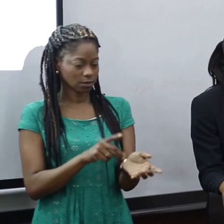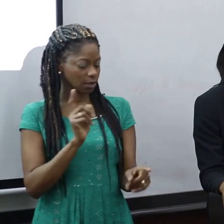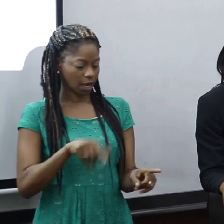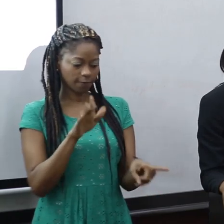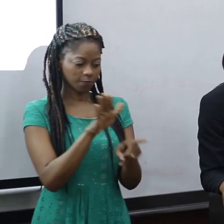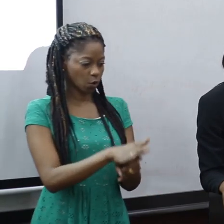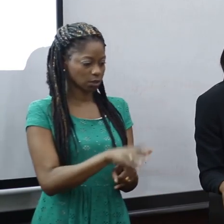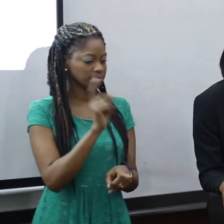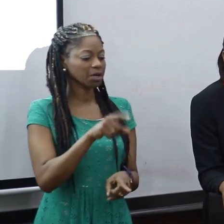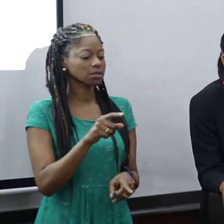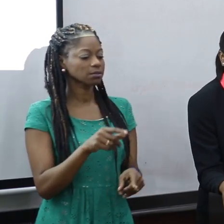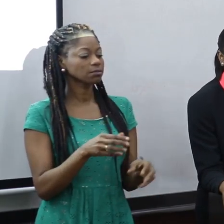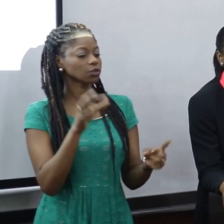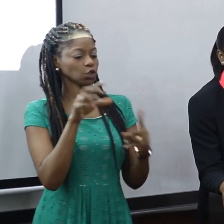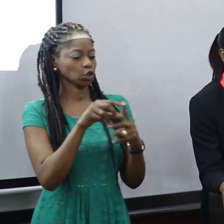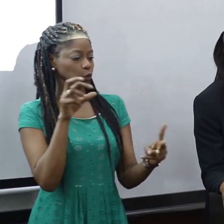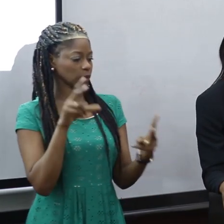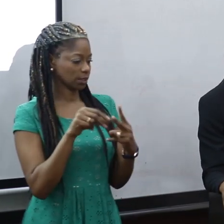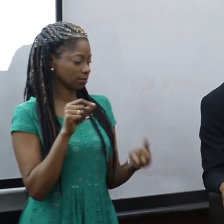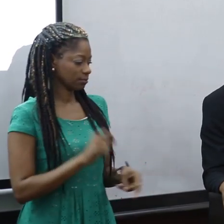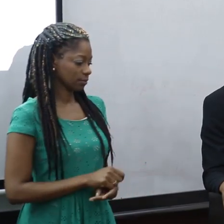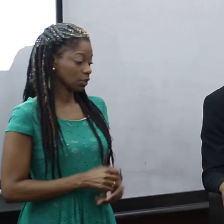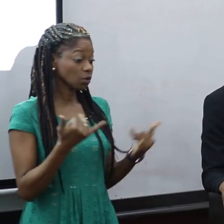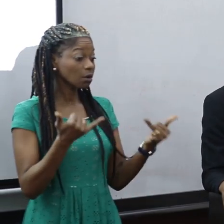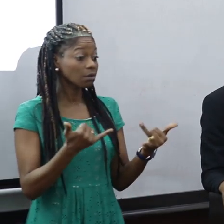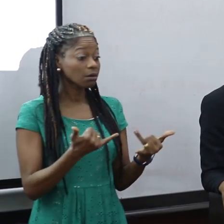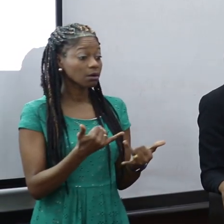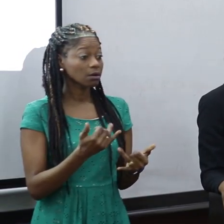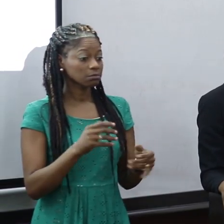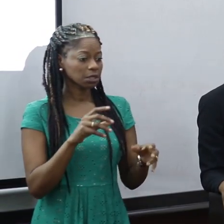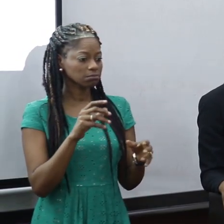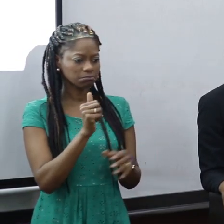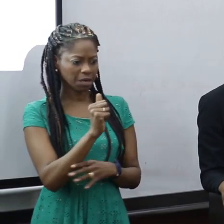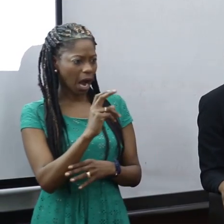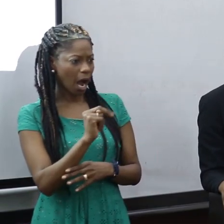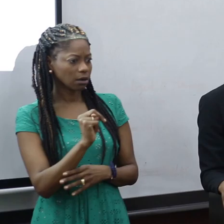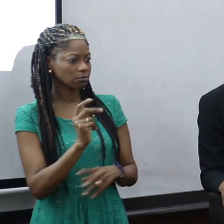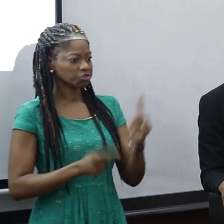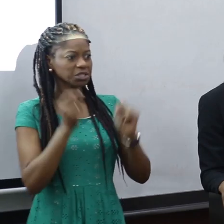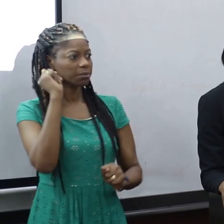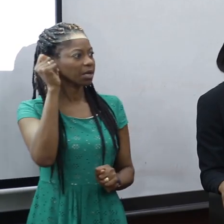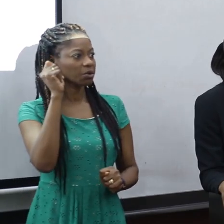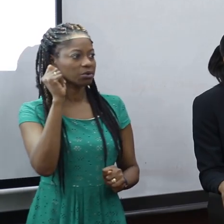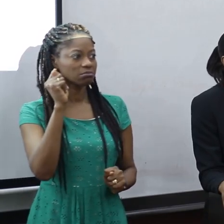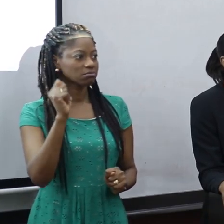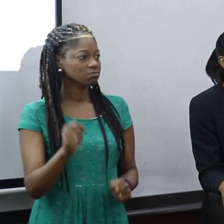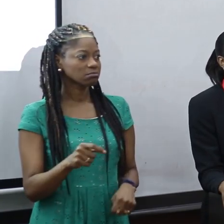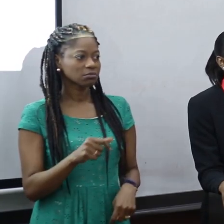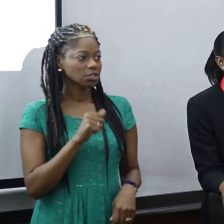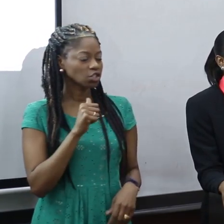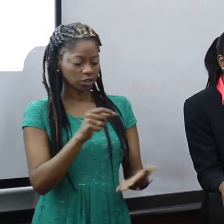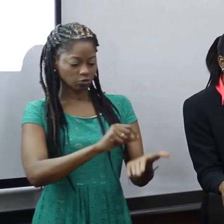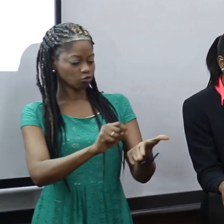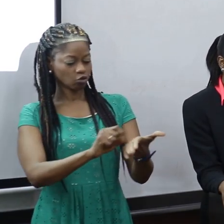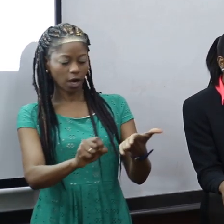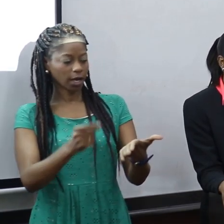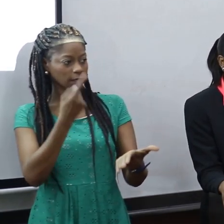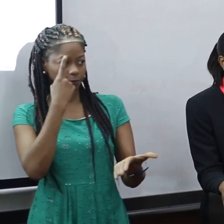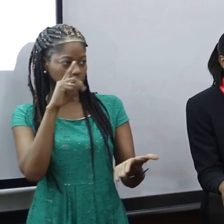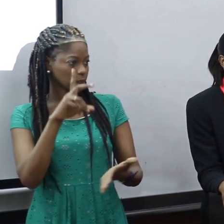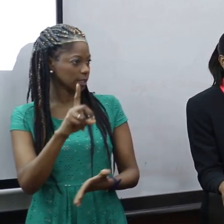So our Mental Health Act falls short. Why is this? Well, the definition of mental illness in our